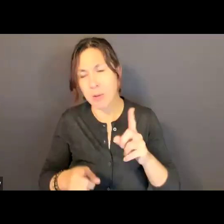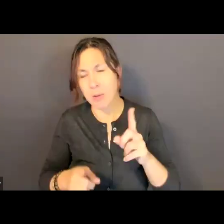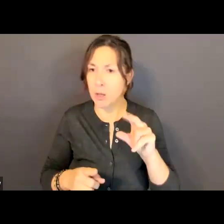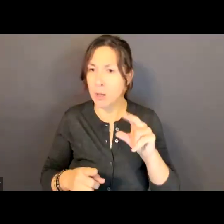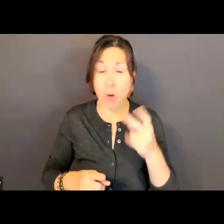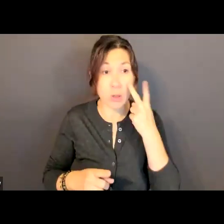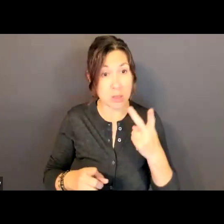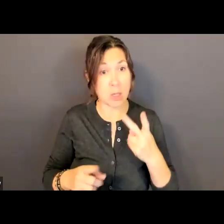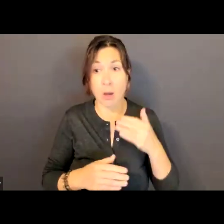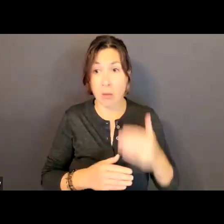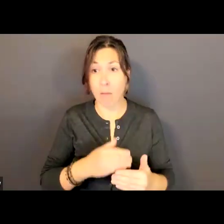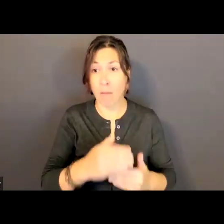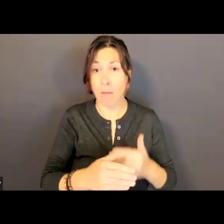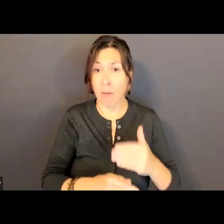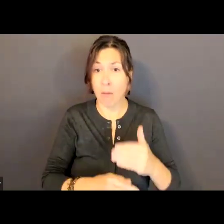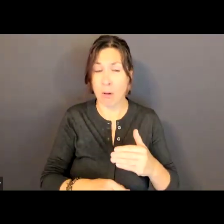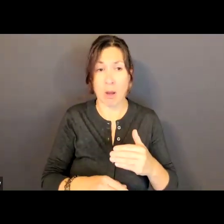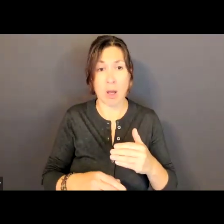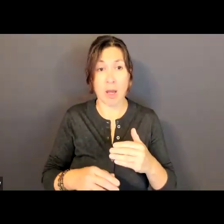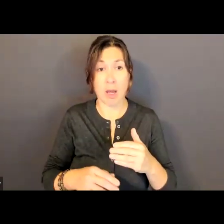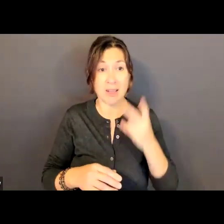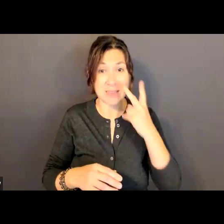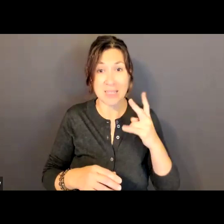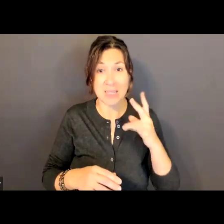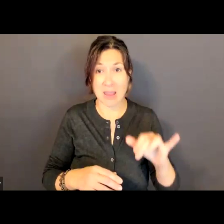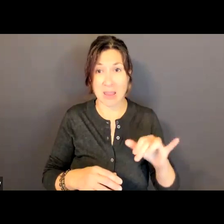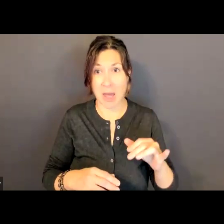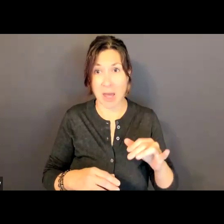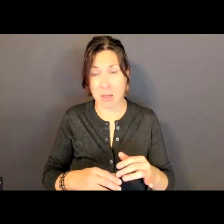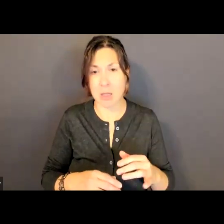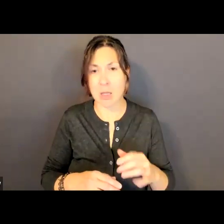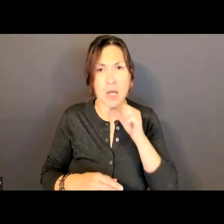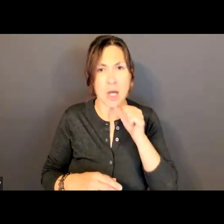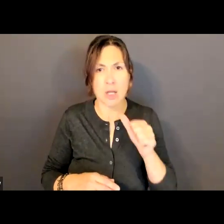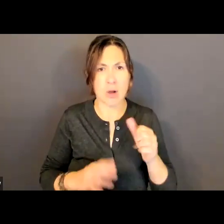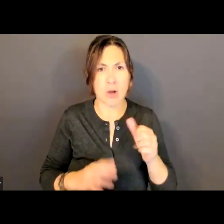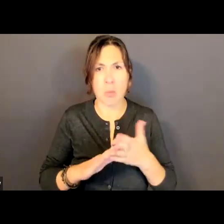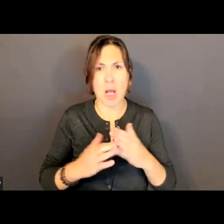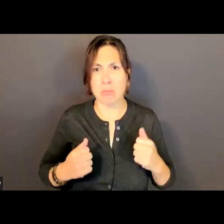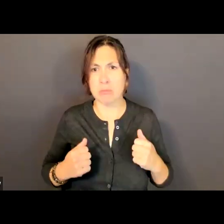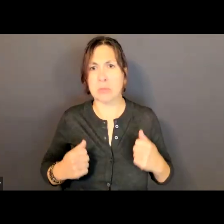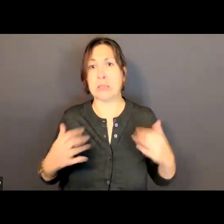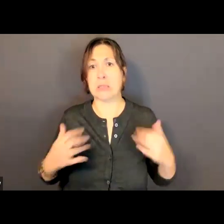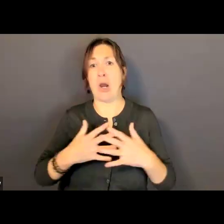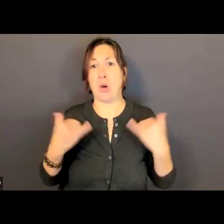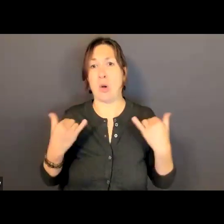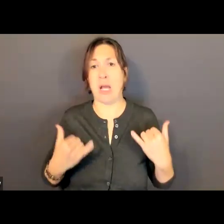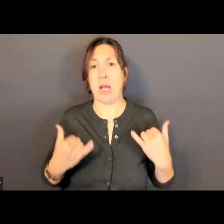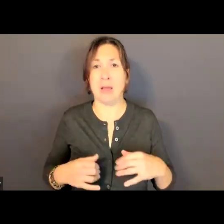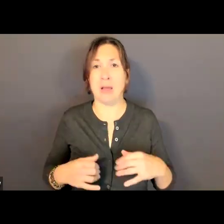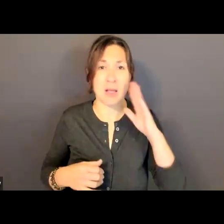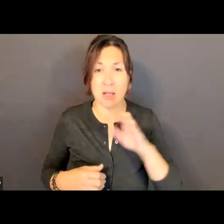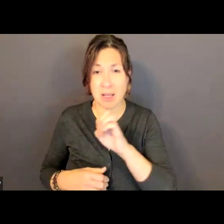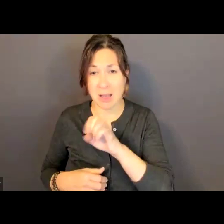progress, we probably shouldn't panic too soon, because Ellis and Curly at 2 different stages